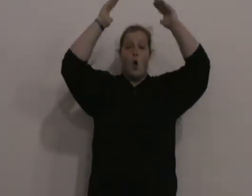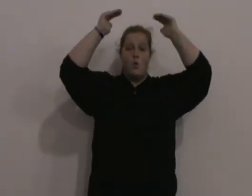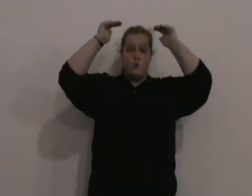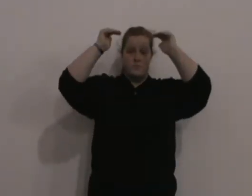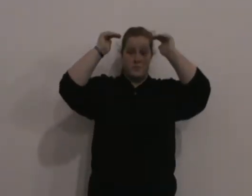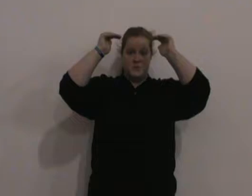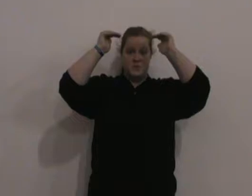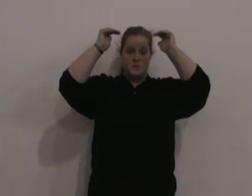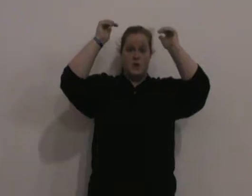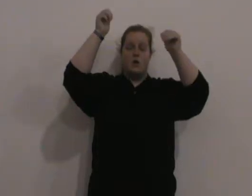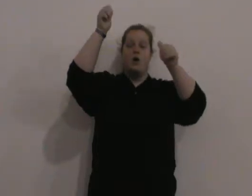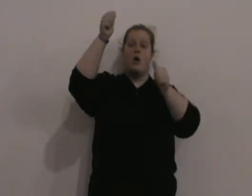hopes